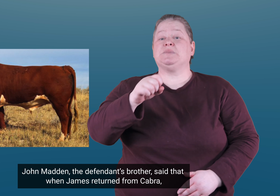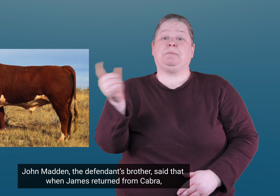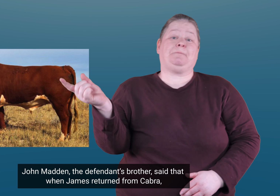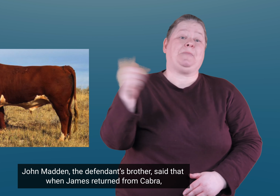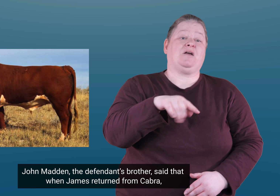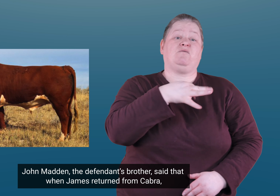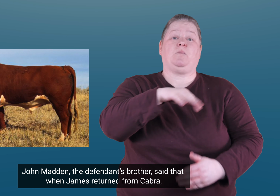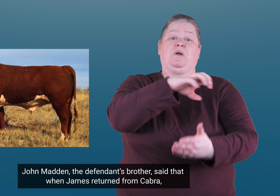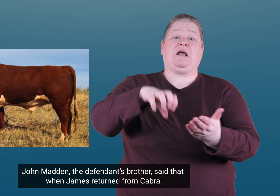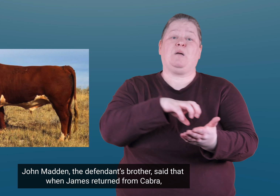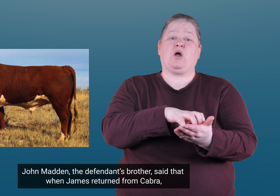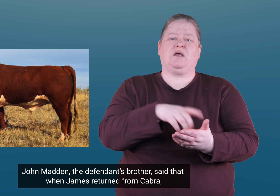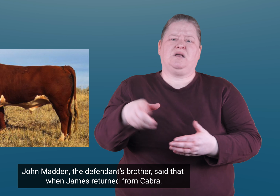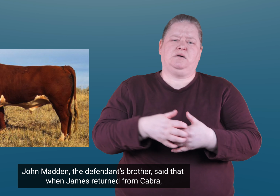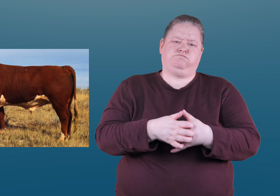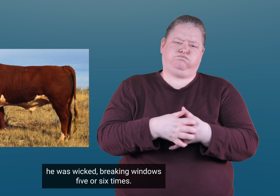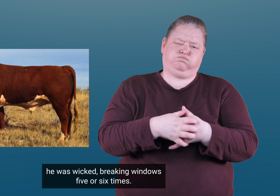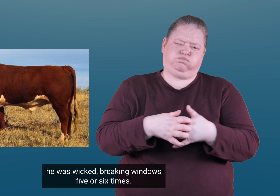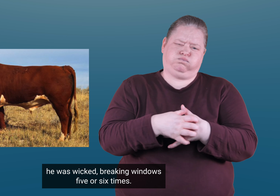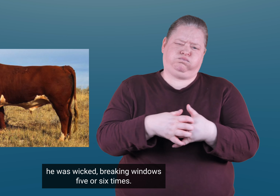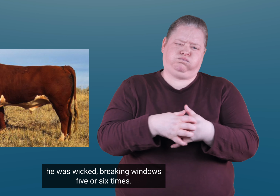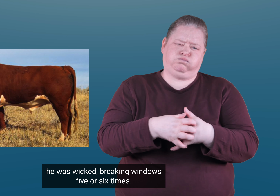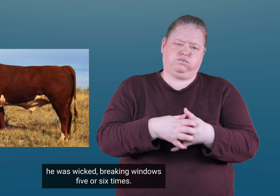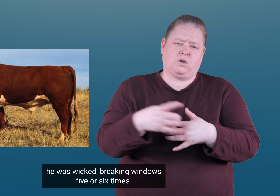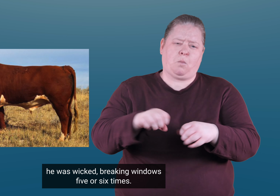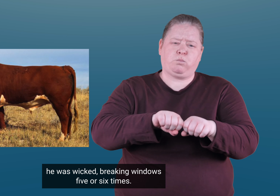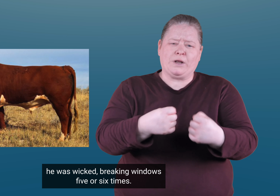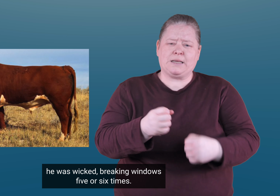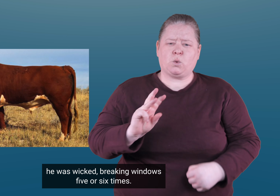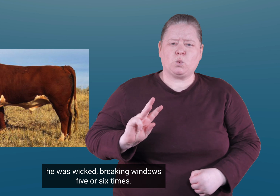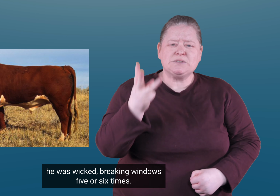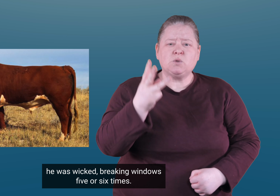wicked, breaking windows 5 or 6 times.